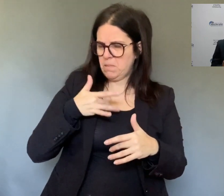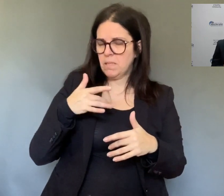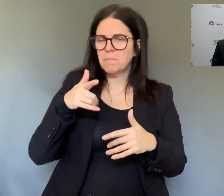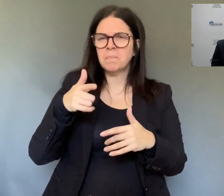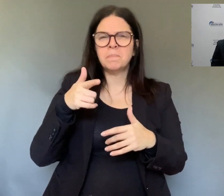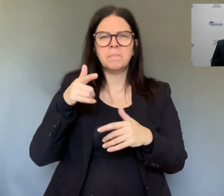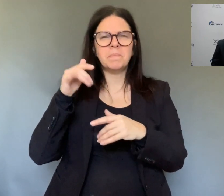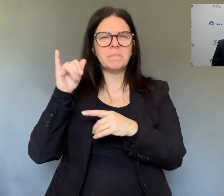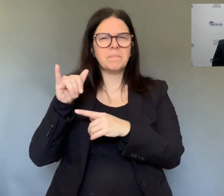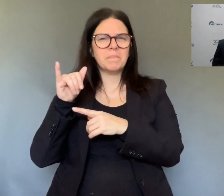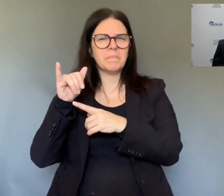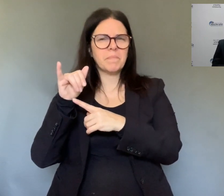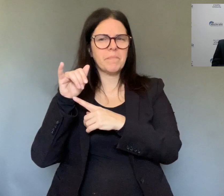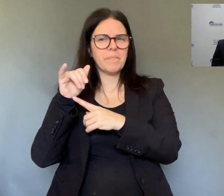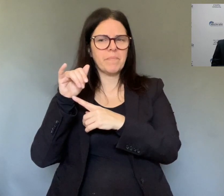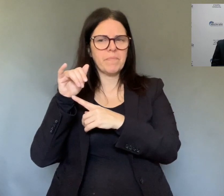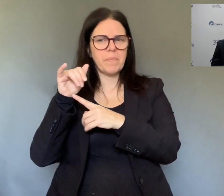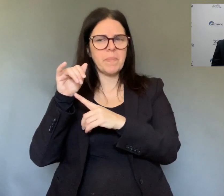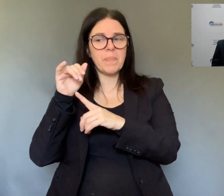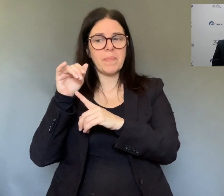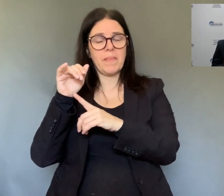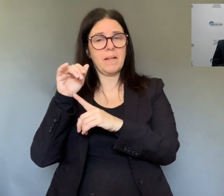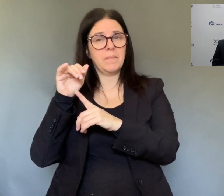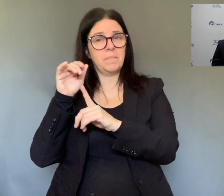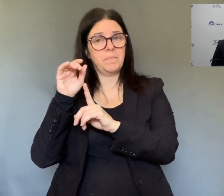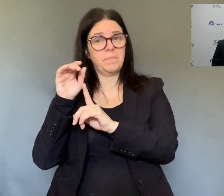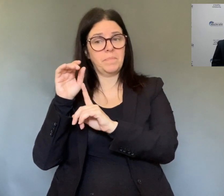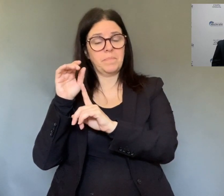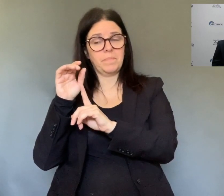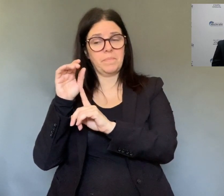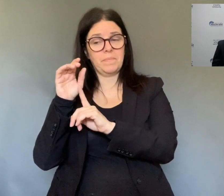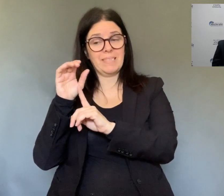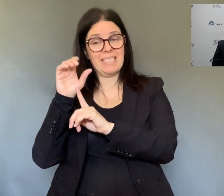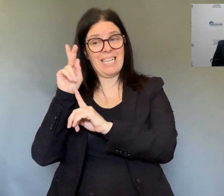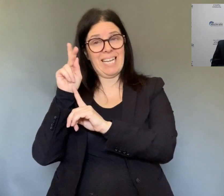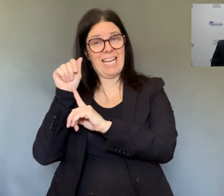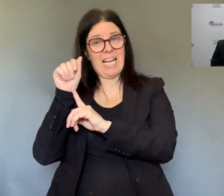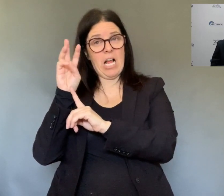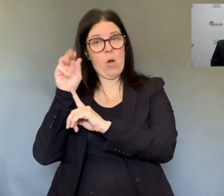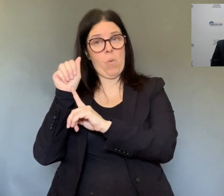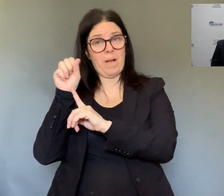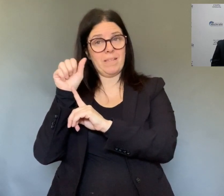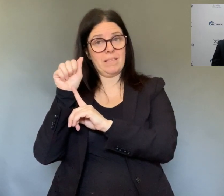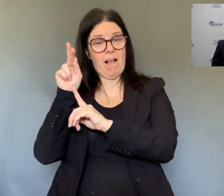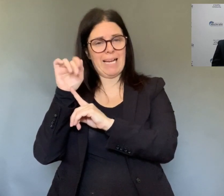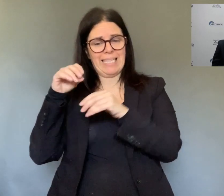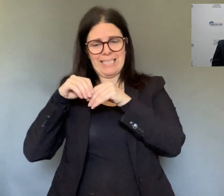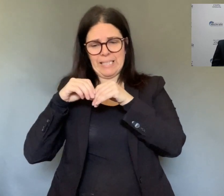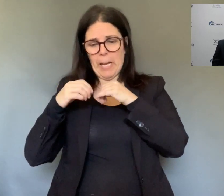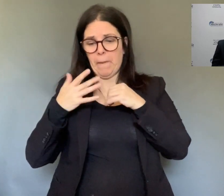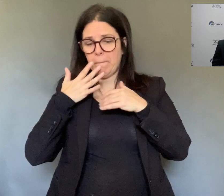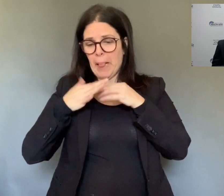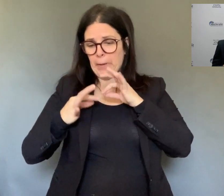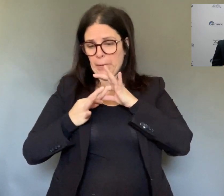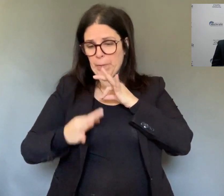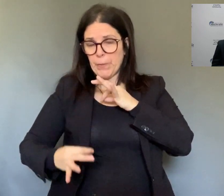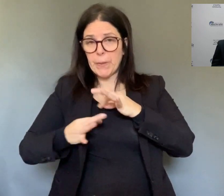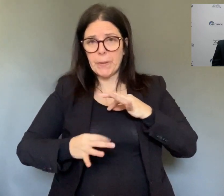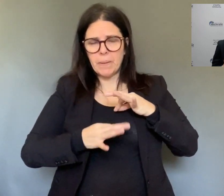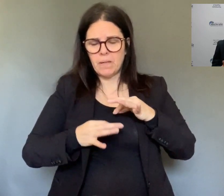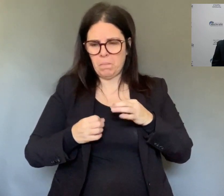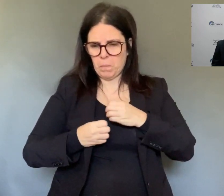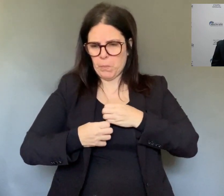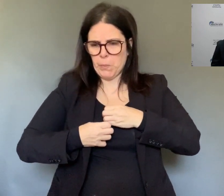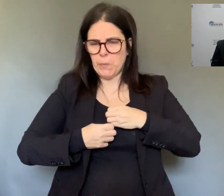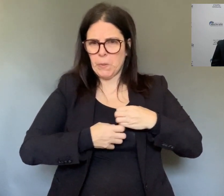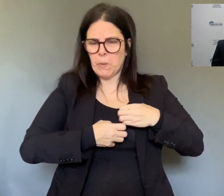kind of a vasculitis. So it's an inflammatory reaction to the small vessels of the body, and the children under